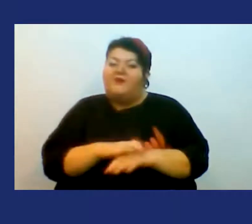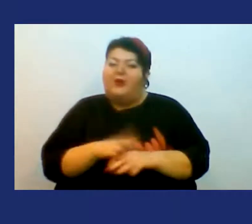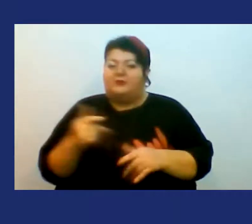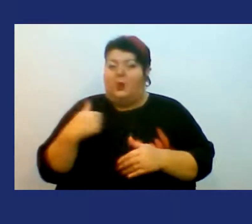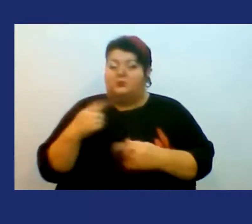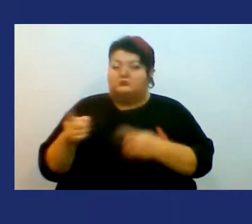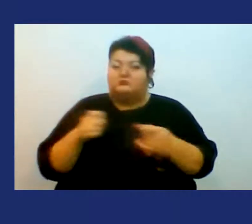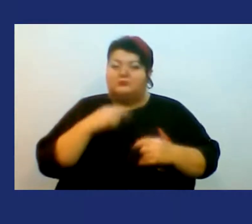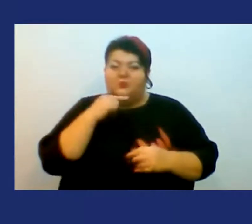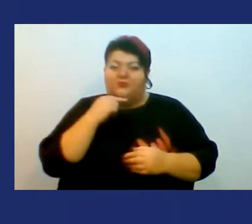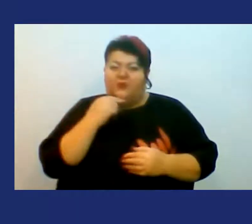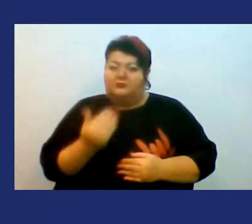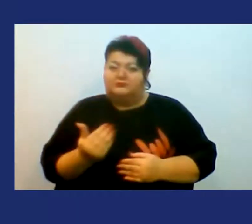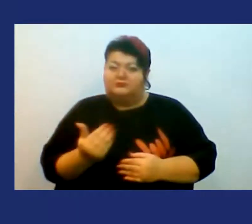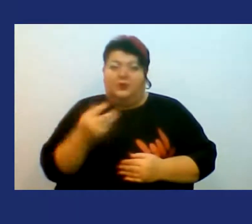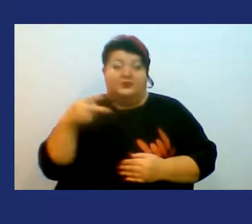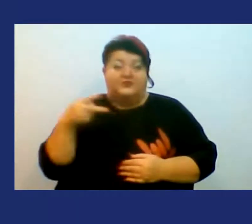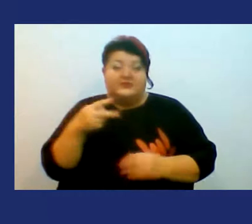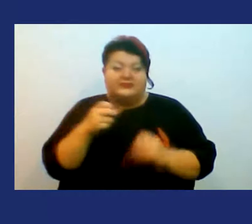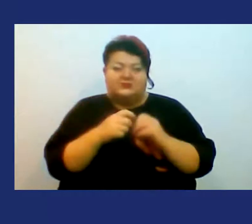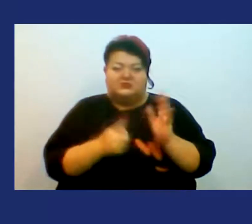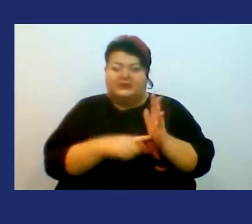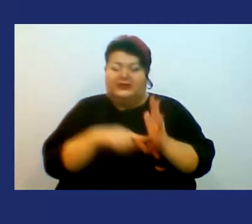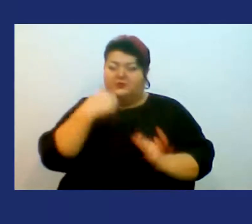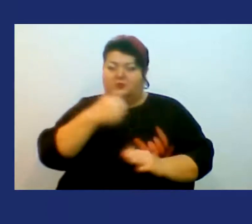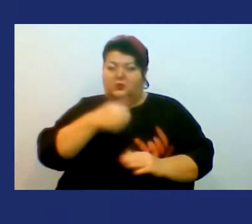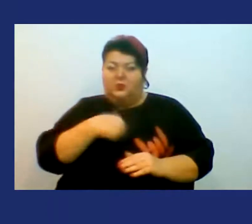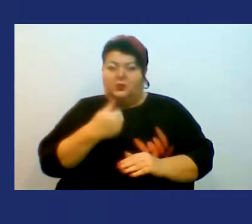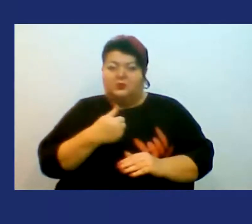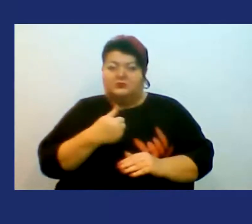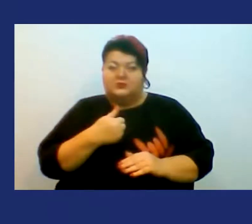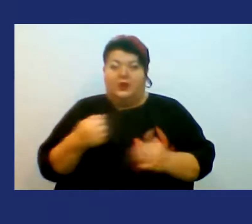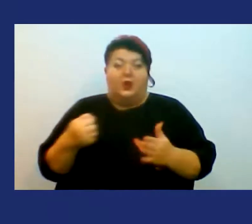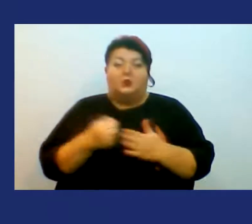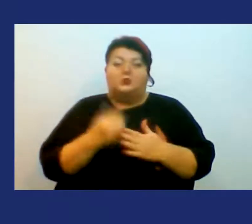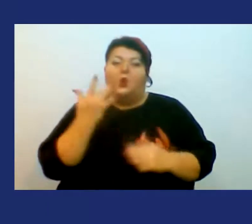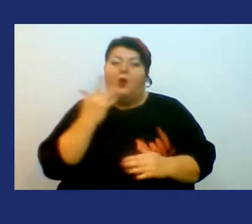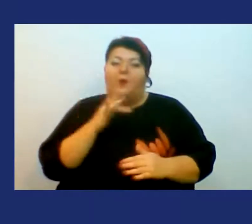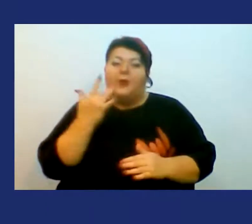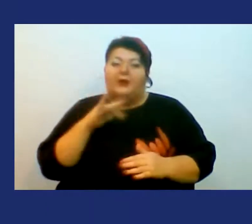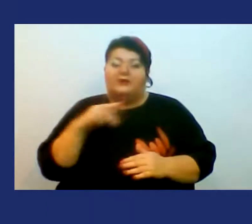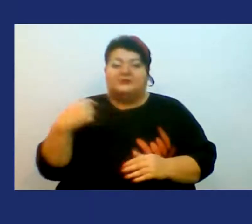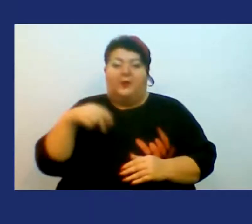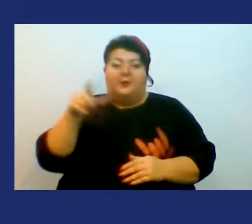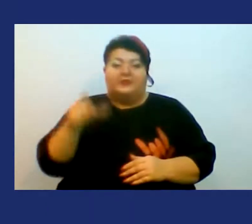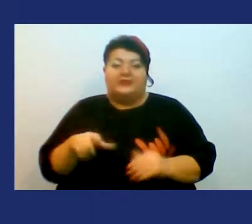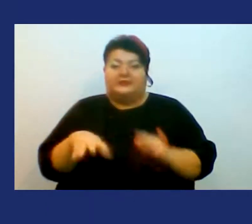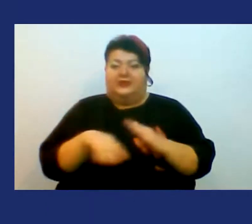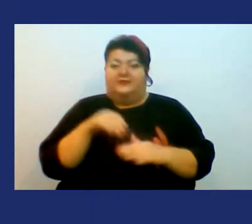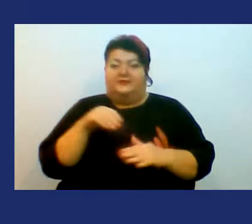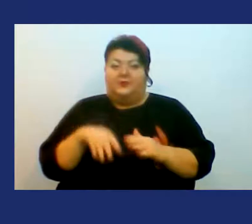another factor that I would like to draw attention to. Back in 2016, the US